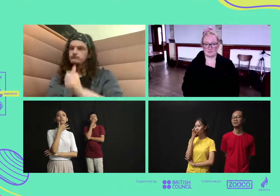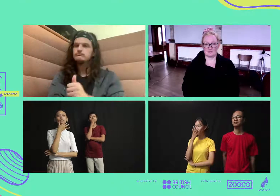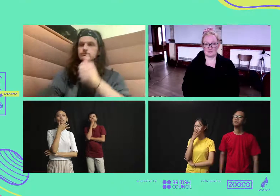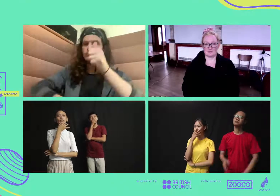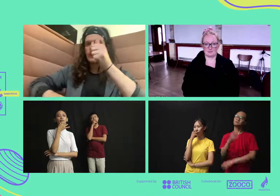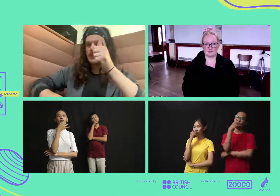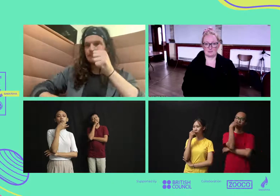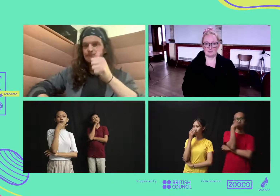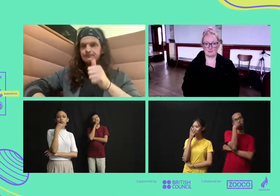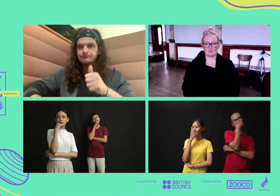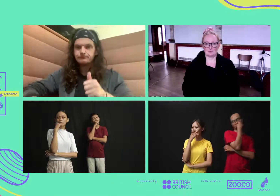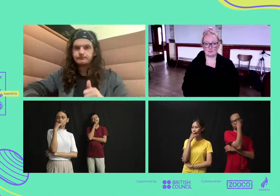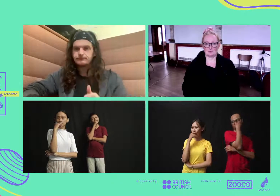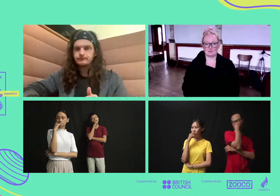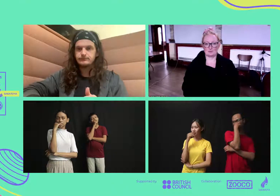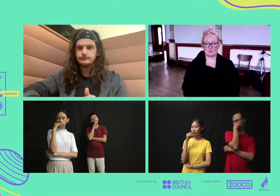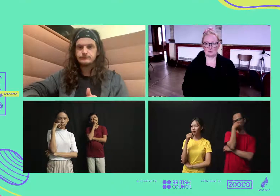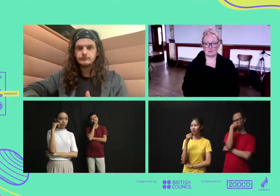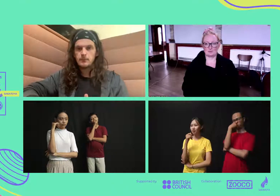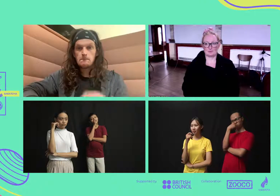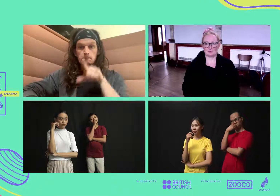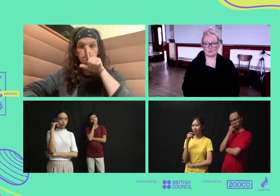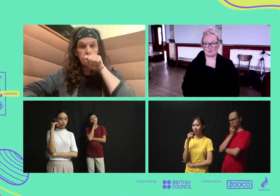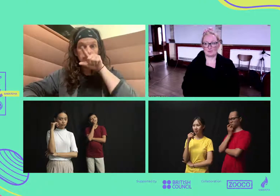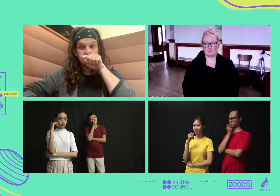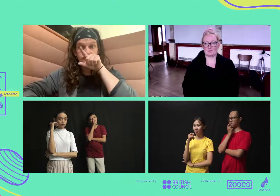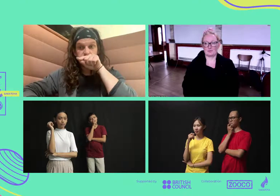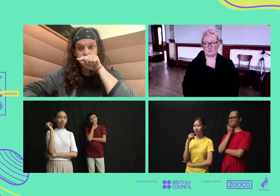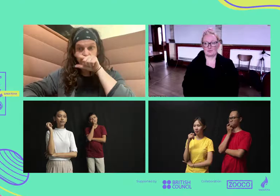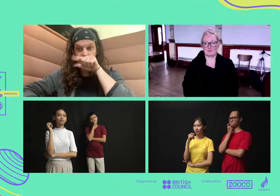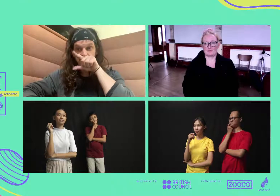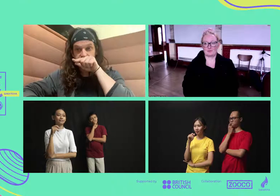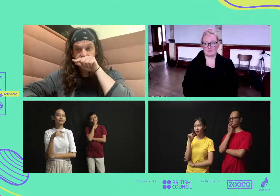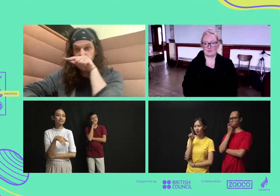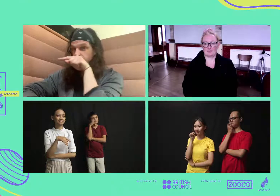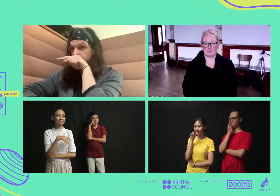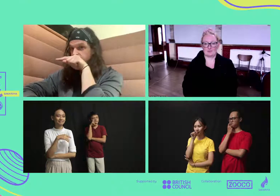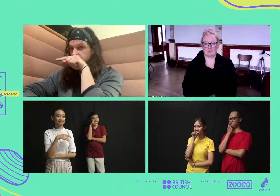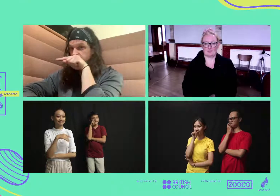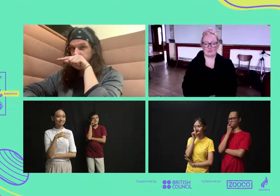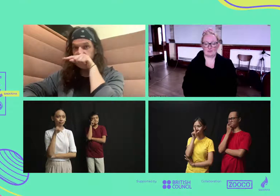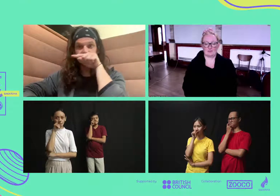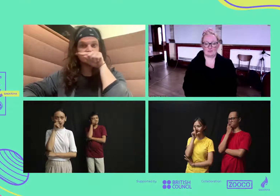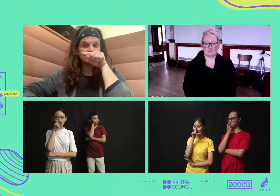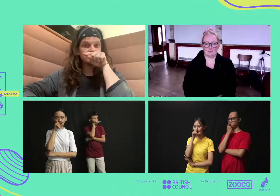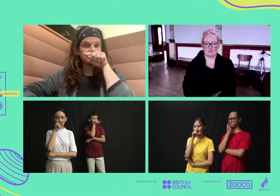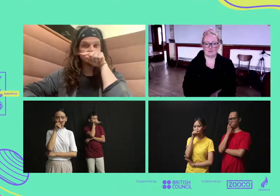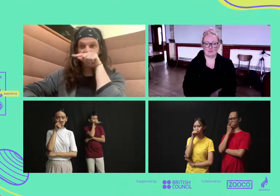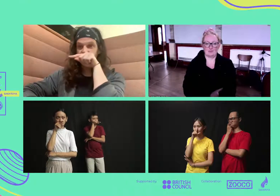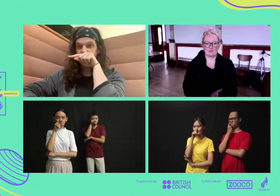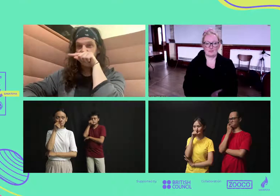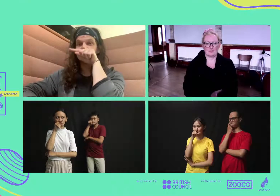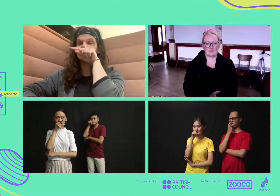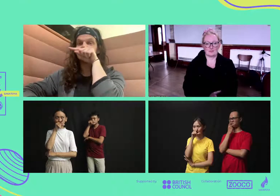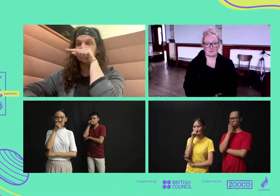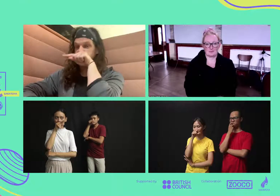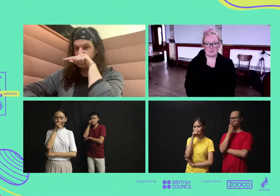more complicated. Okay. So here's a bird.